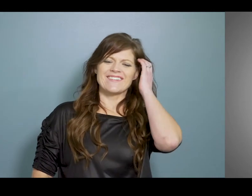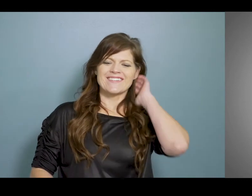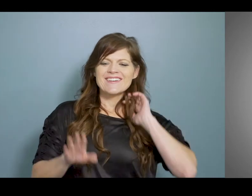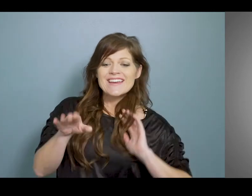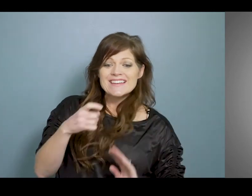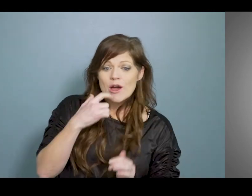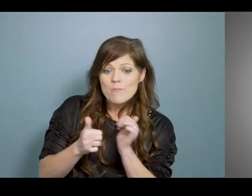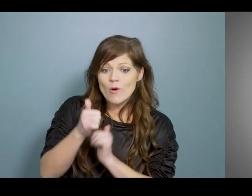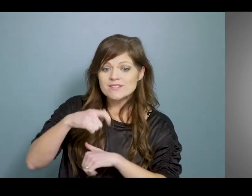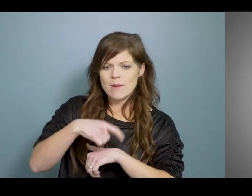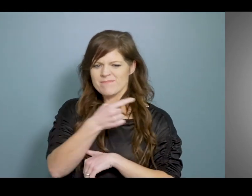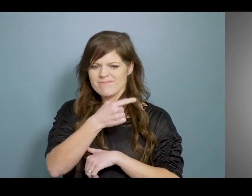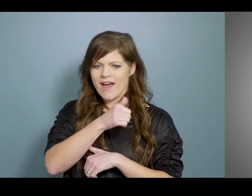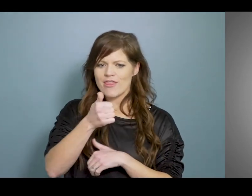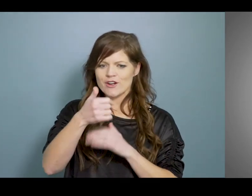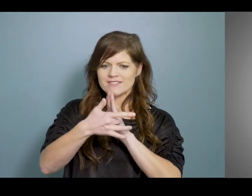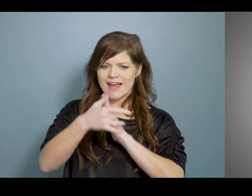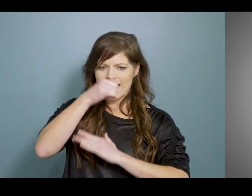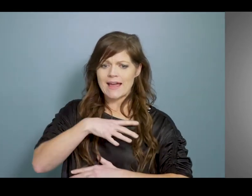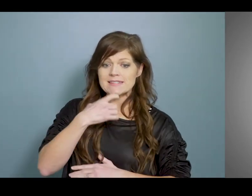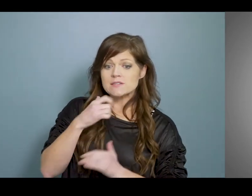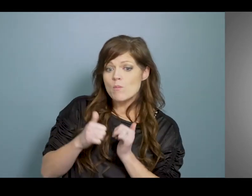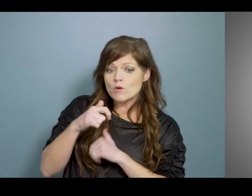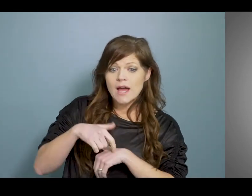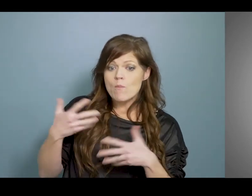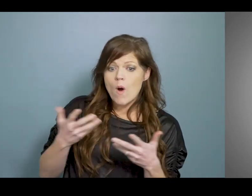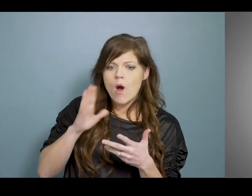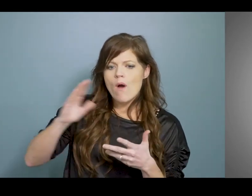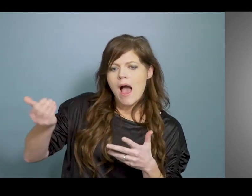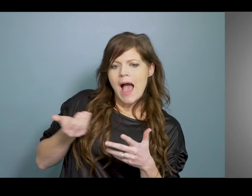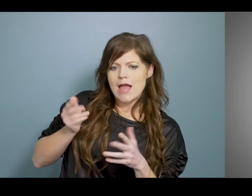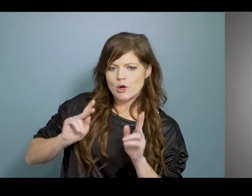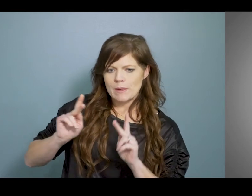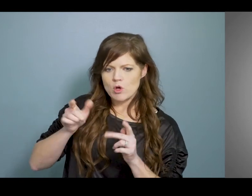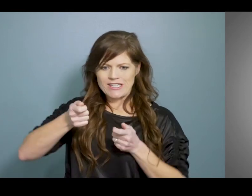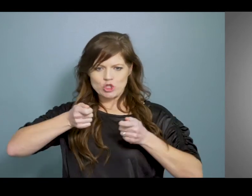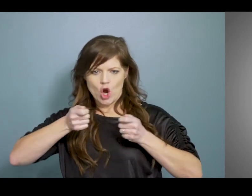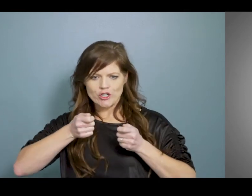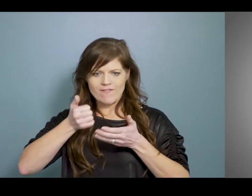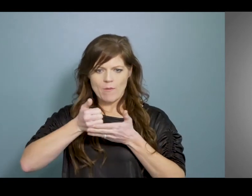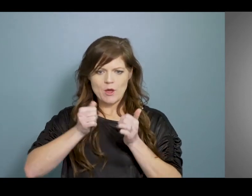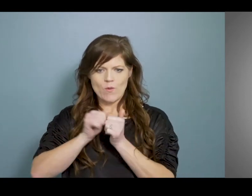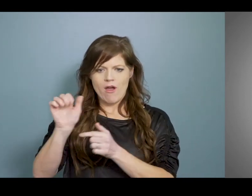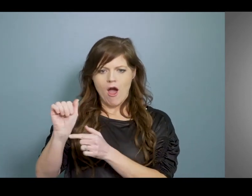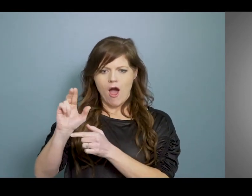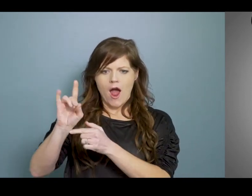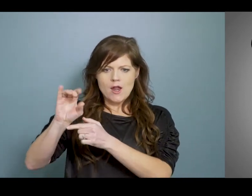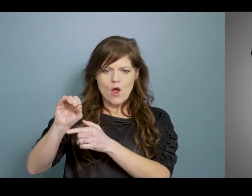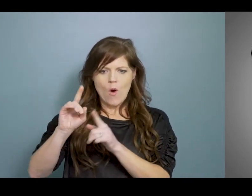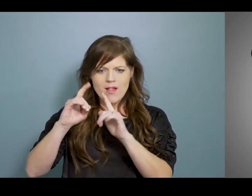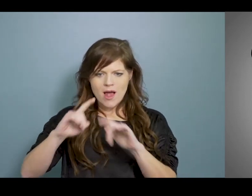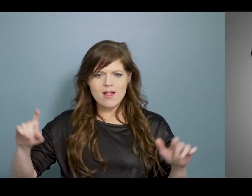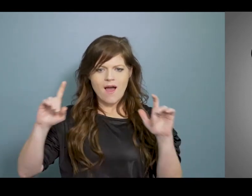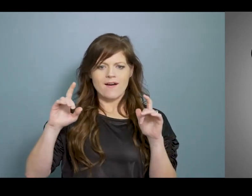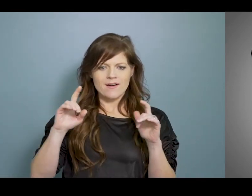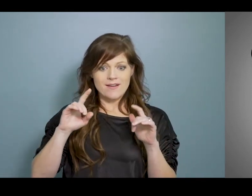honesty, caring, openness, kindness, compassion, or numerous others. Look for ways to sprinkle